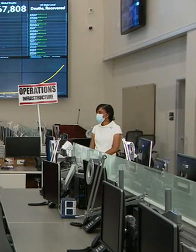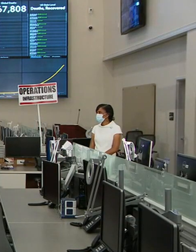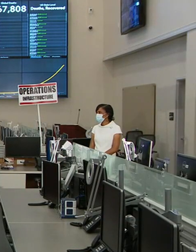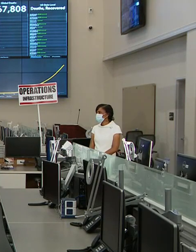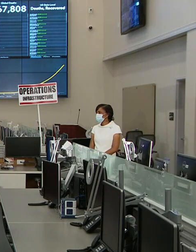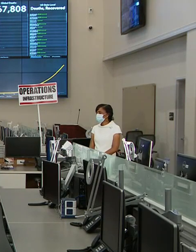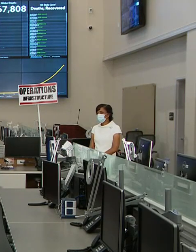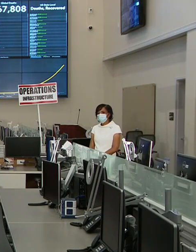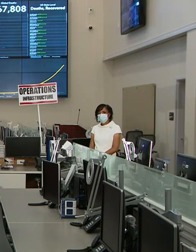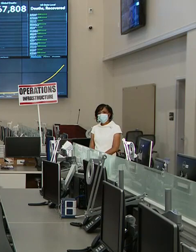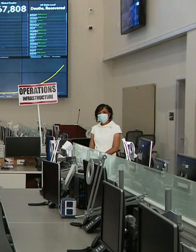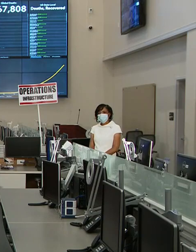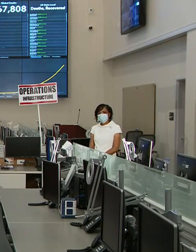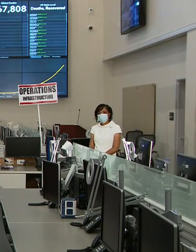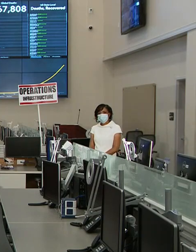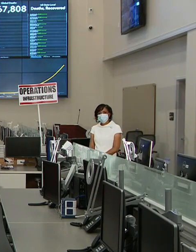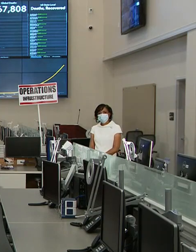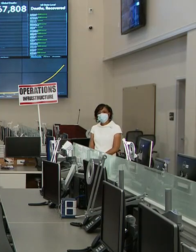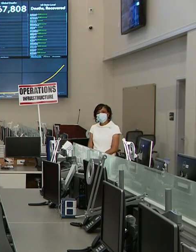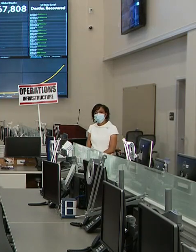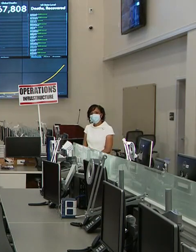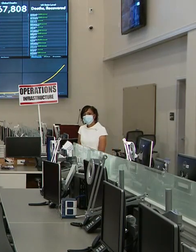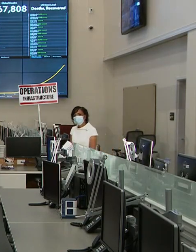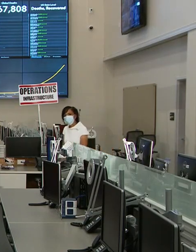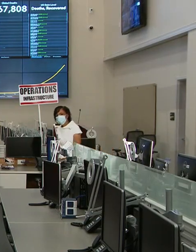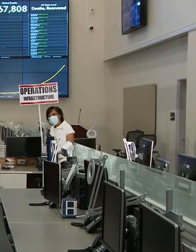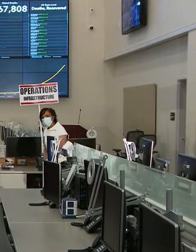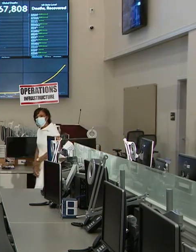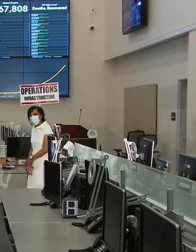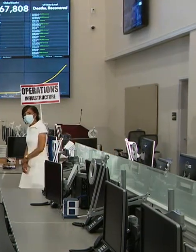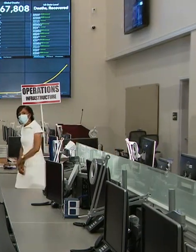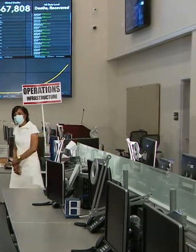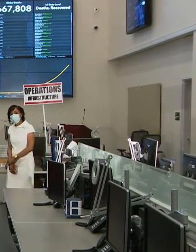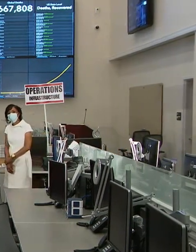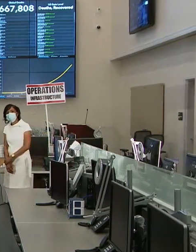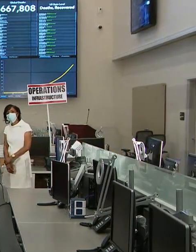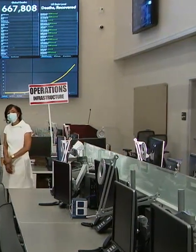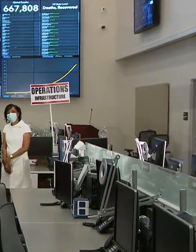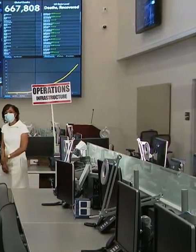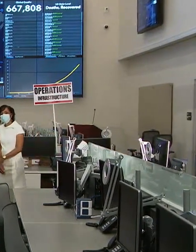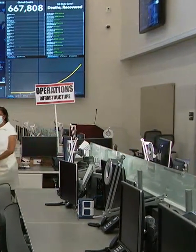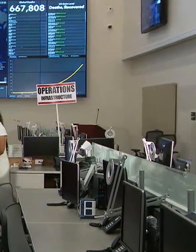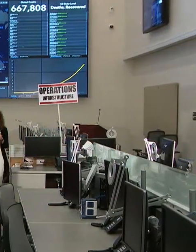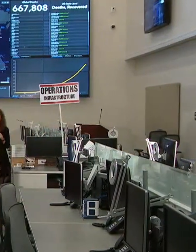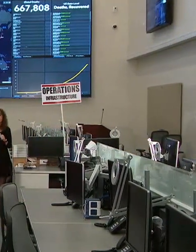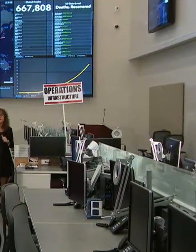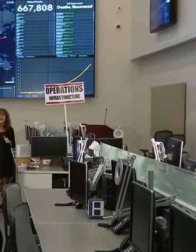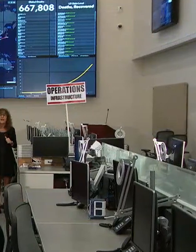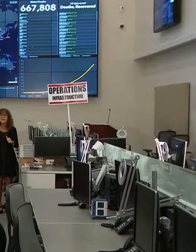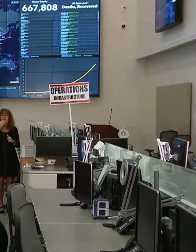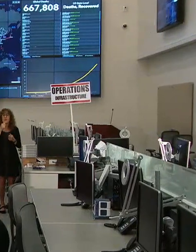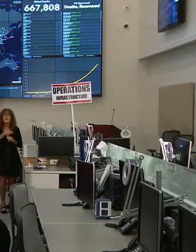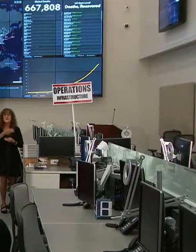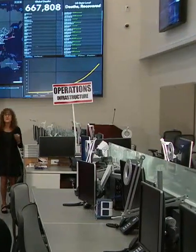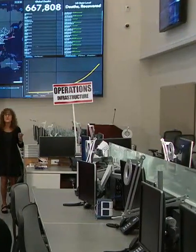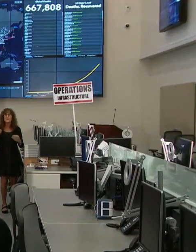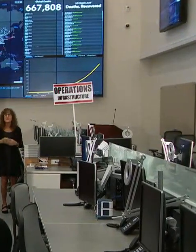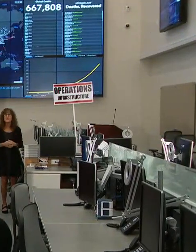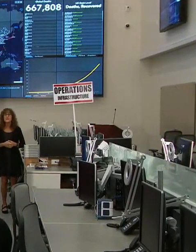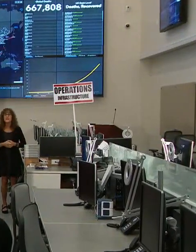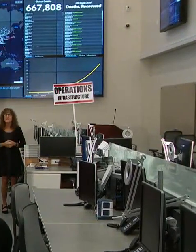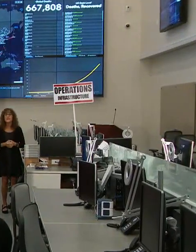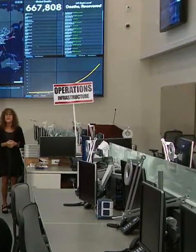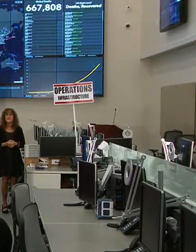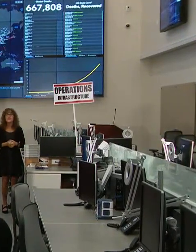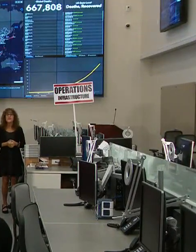control. County Executive, I have a question for a colleague. We're following up on food distribution, and